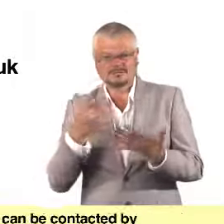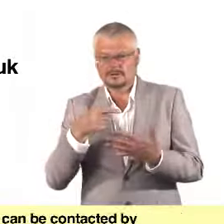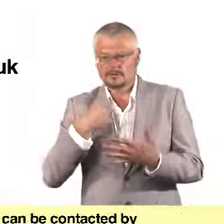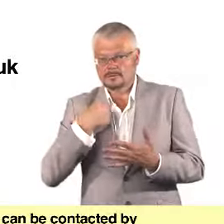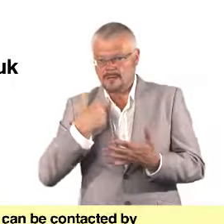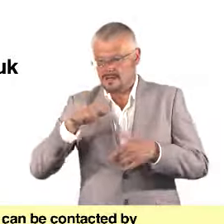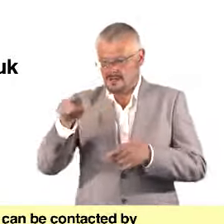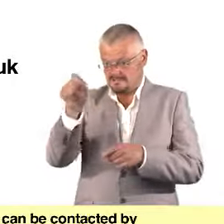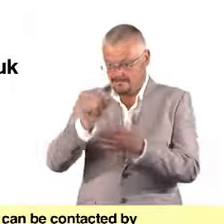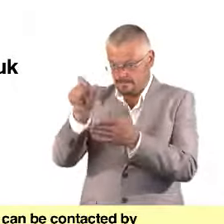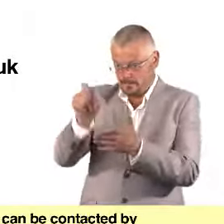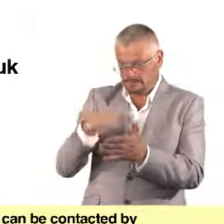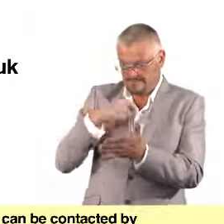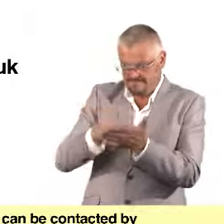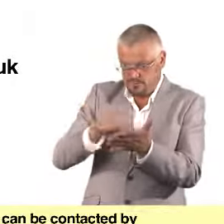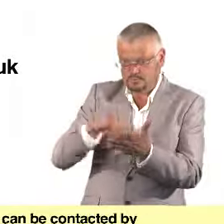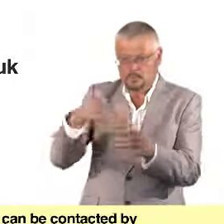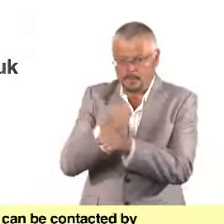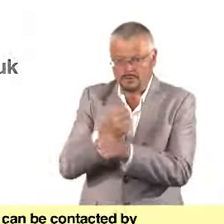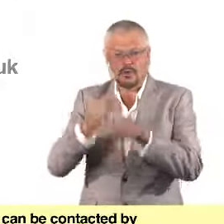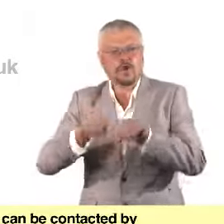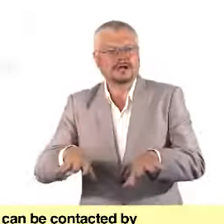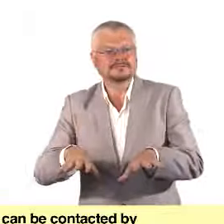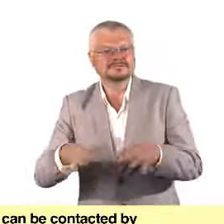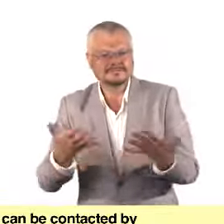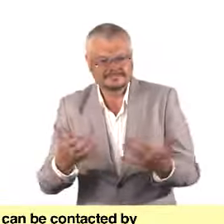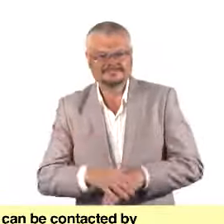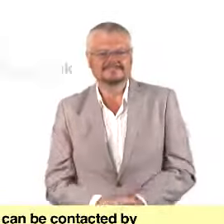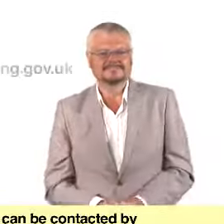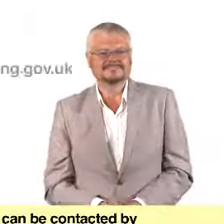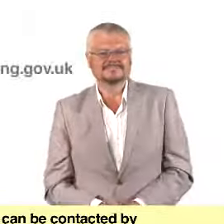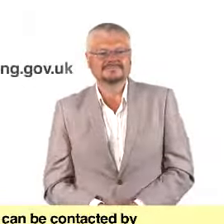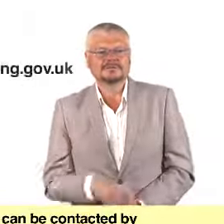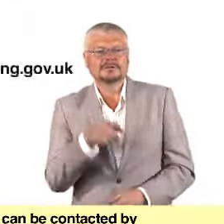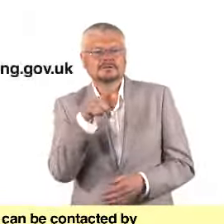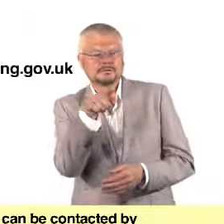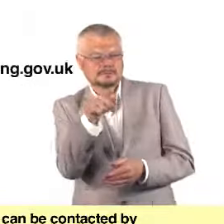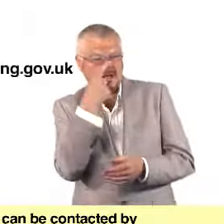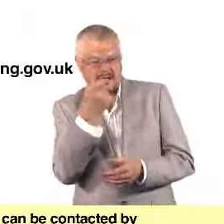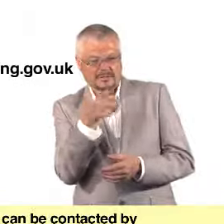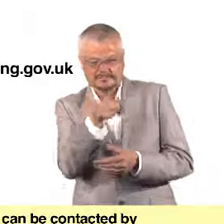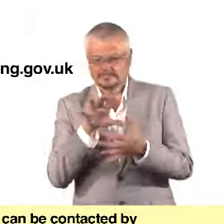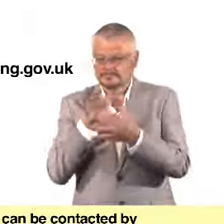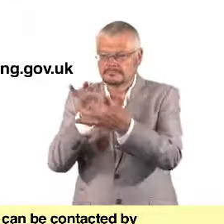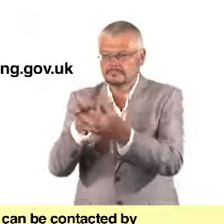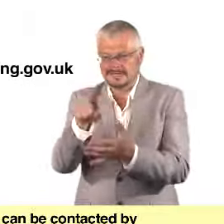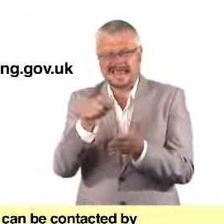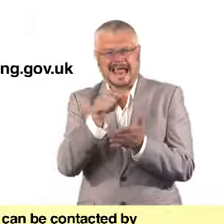Electoral services can be contacted by email at electoral.services at eastriding.gov